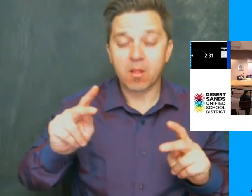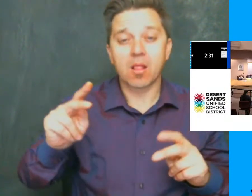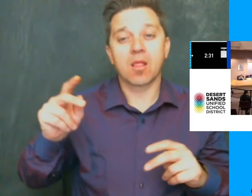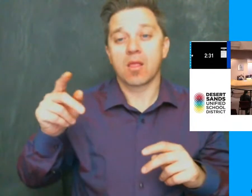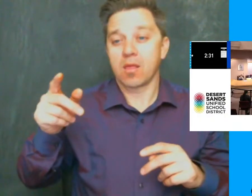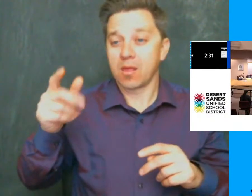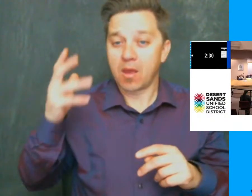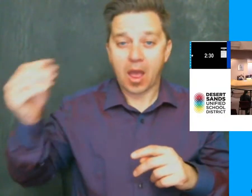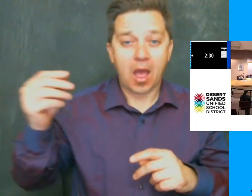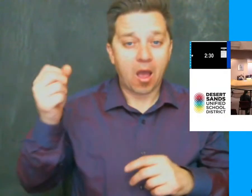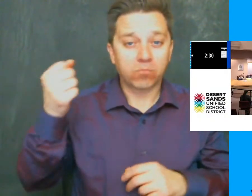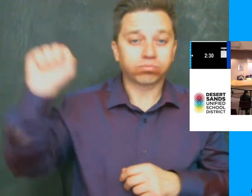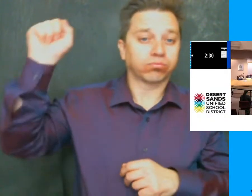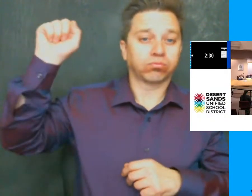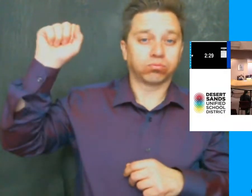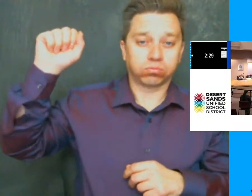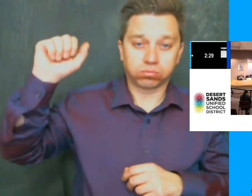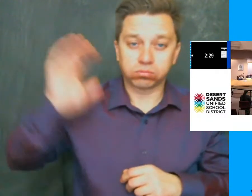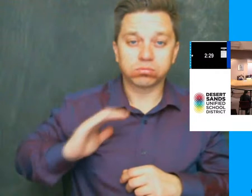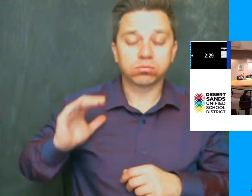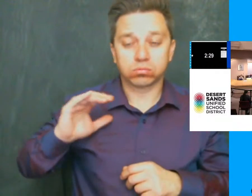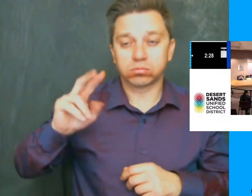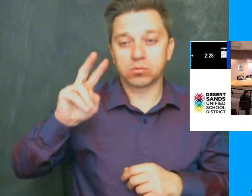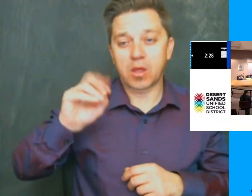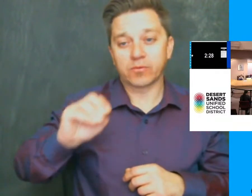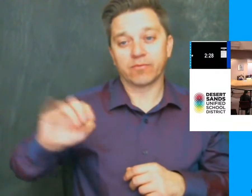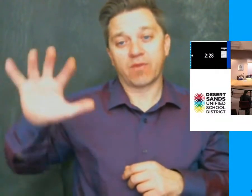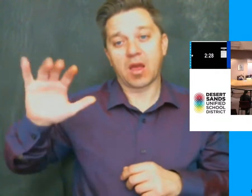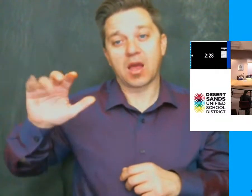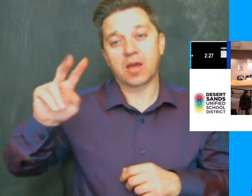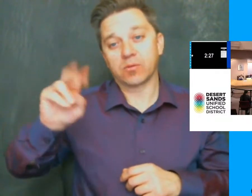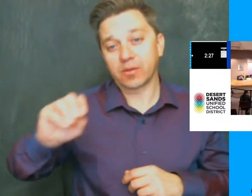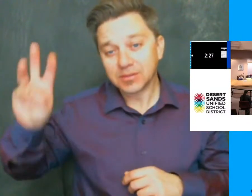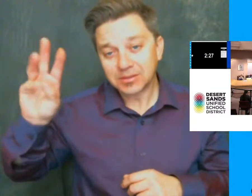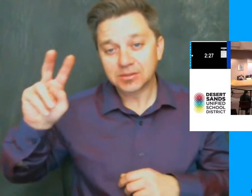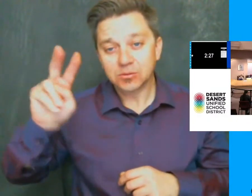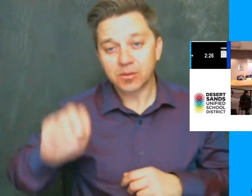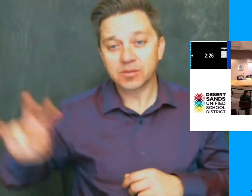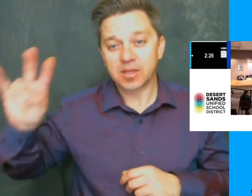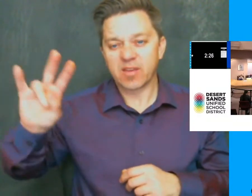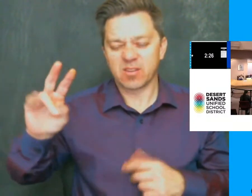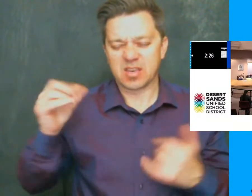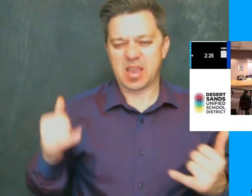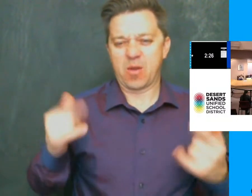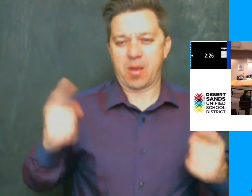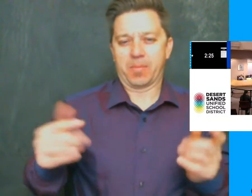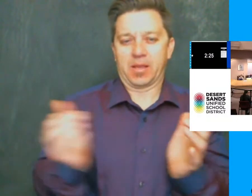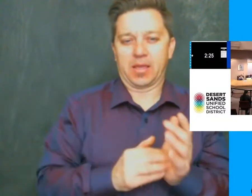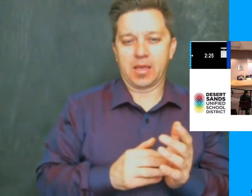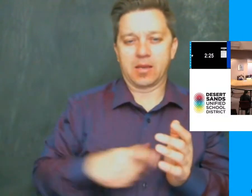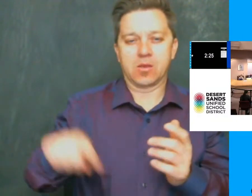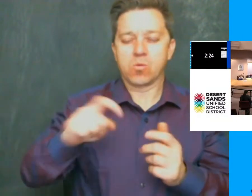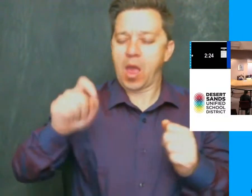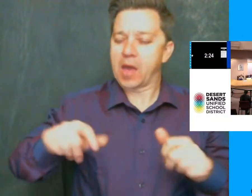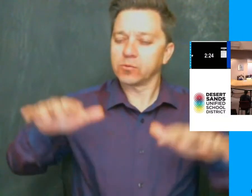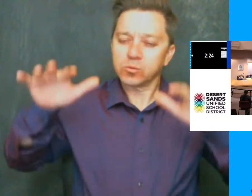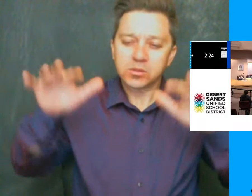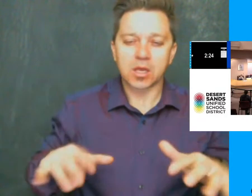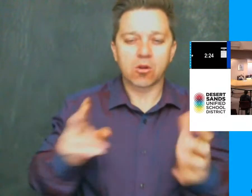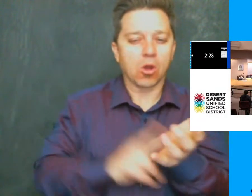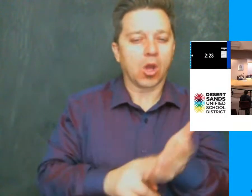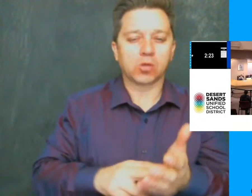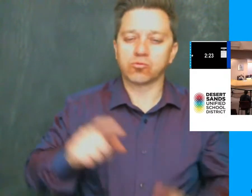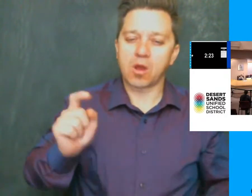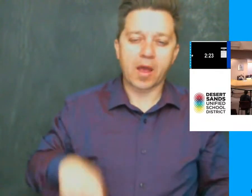two-year contract in 2005, 2006, 2007. We're at one of those points again. You have to settle this contract.